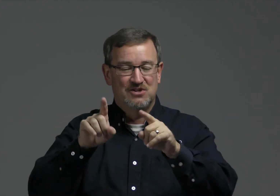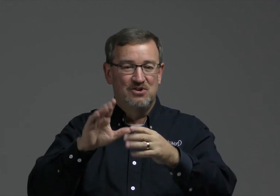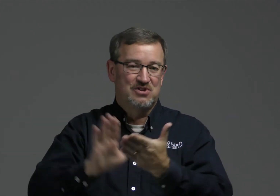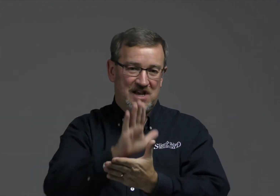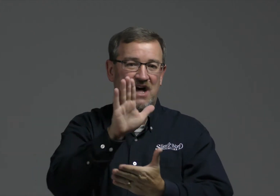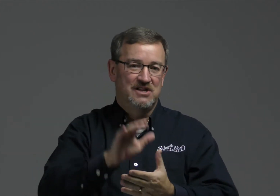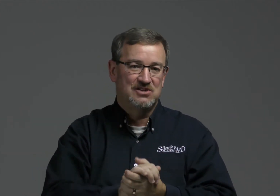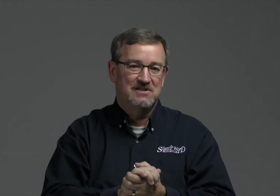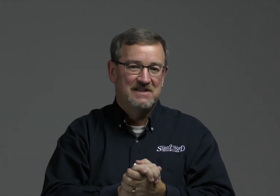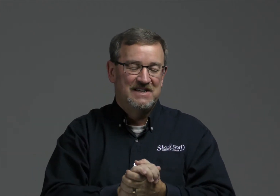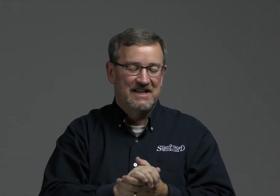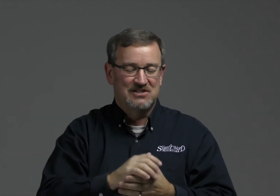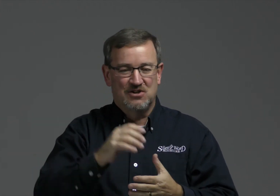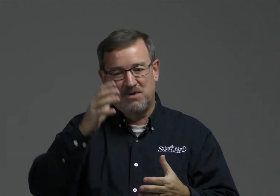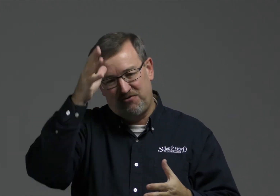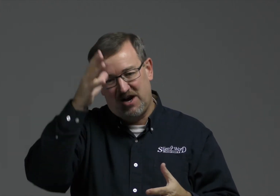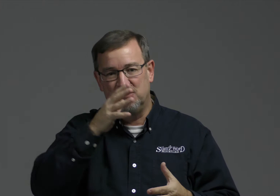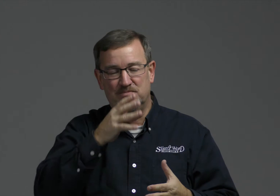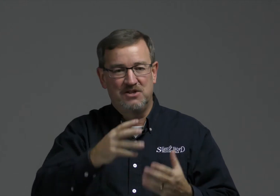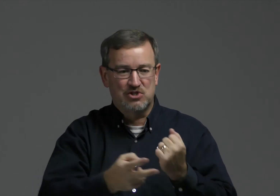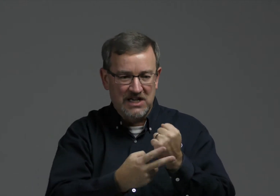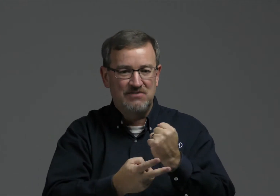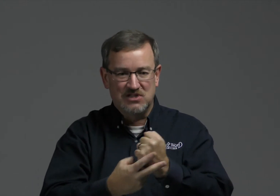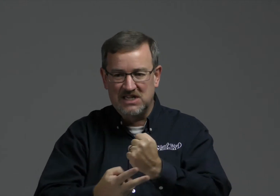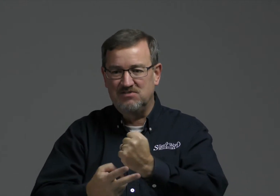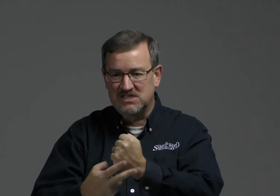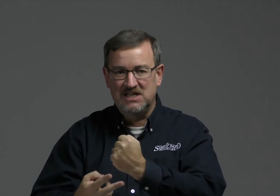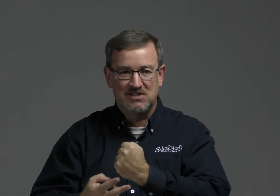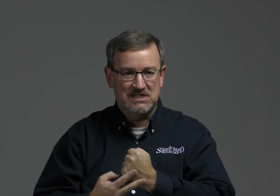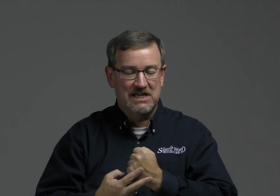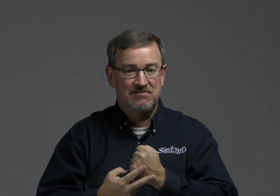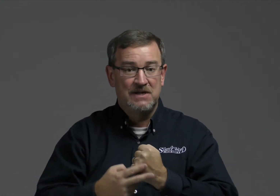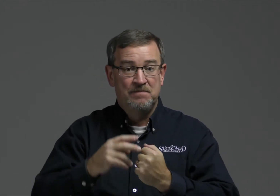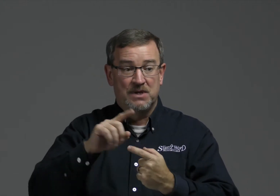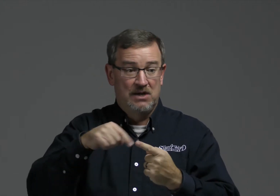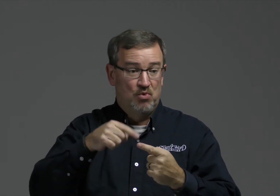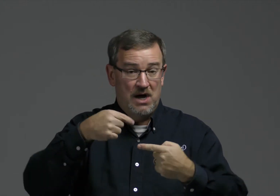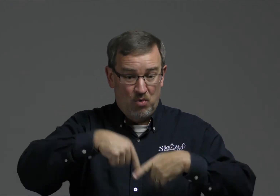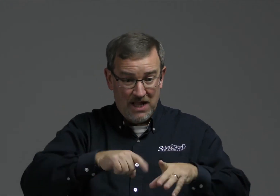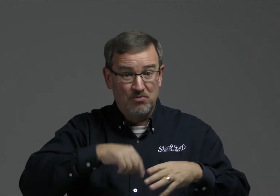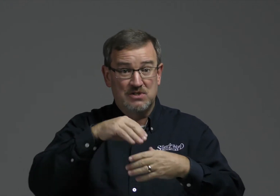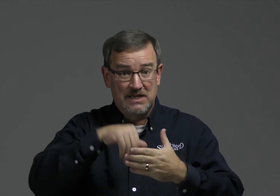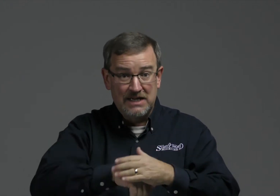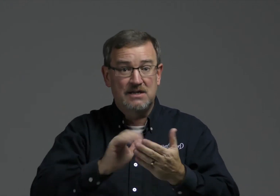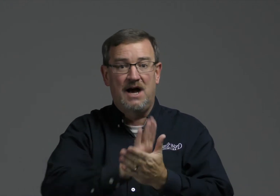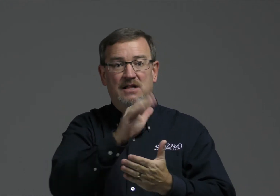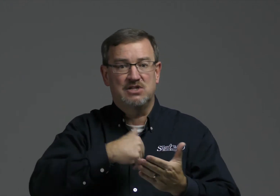go to college. And so my father and mother saved and saved and saved and saved. And while I was in college,